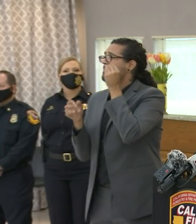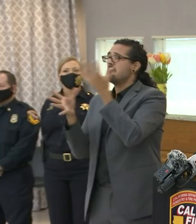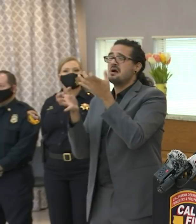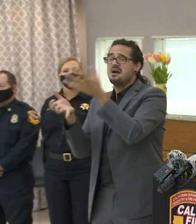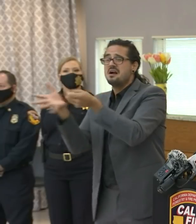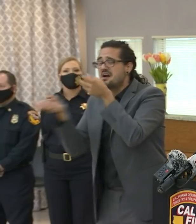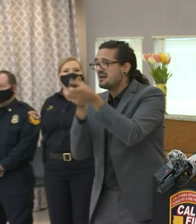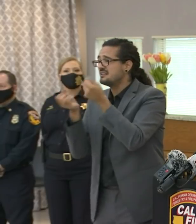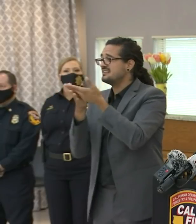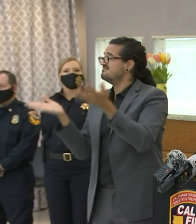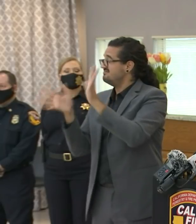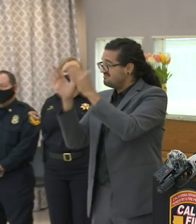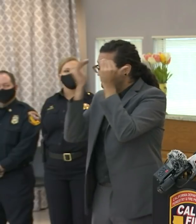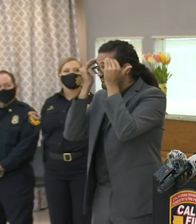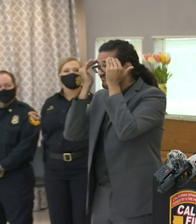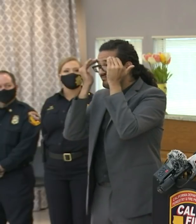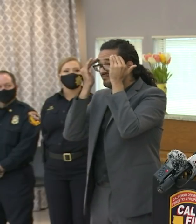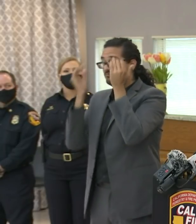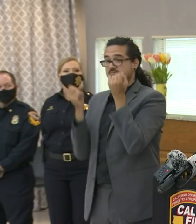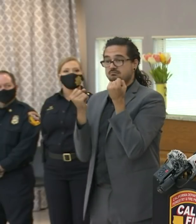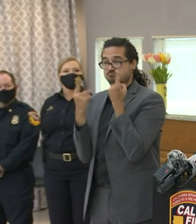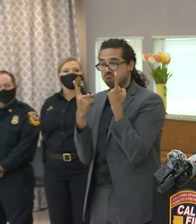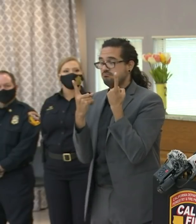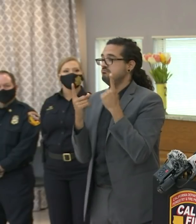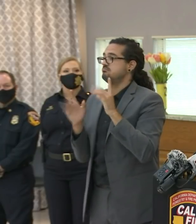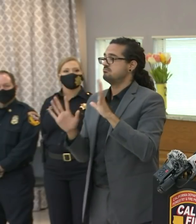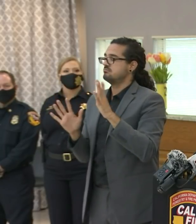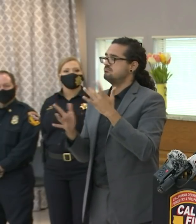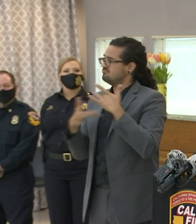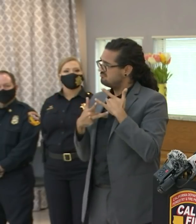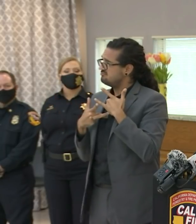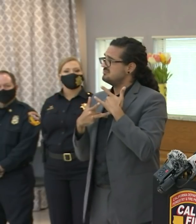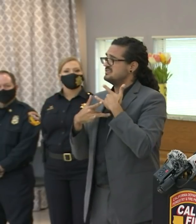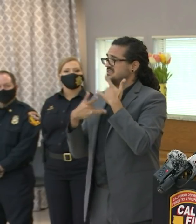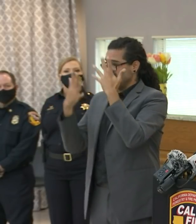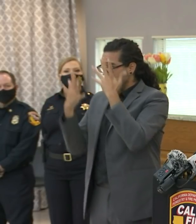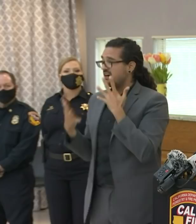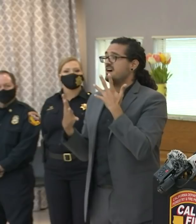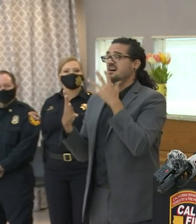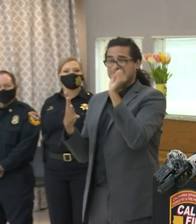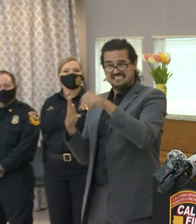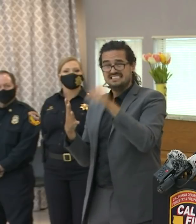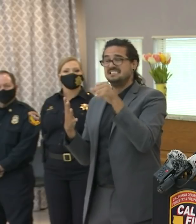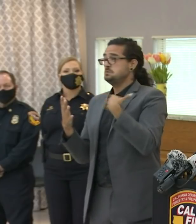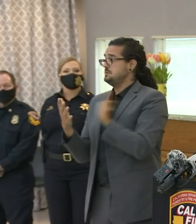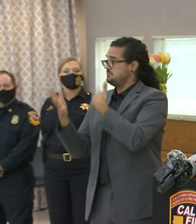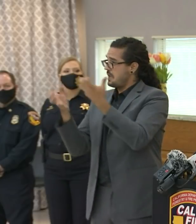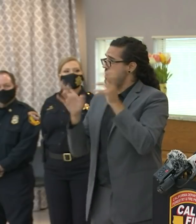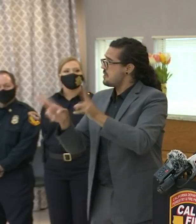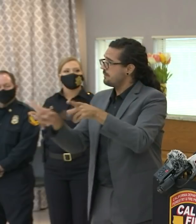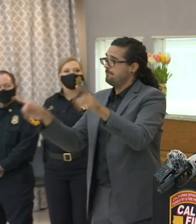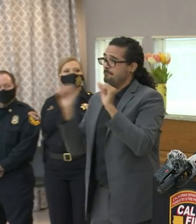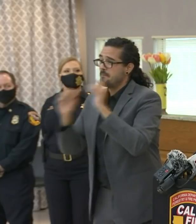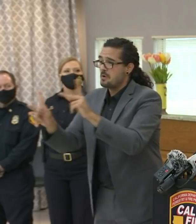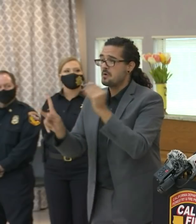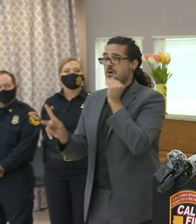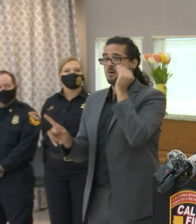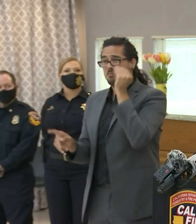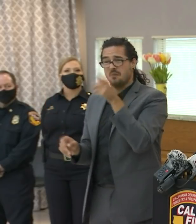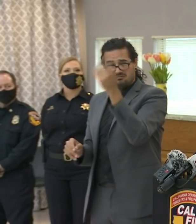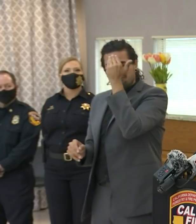this before, completely empathize that you want to get back to your house because of some reason, but frankly it's